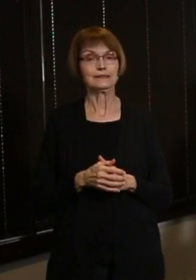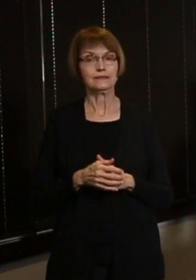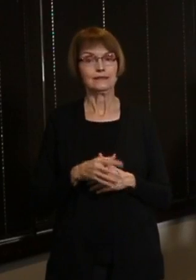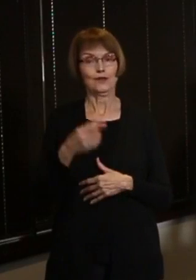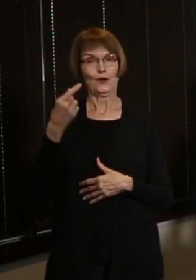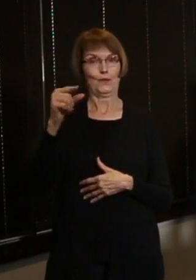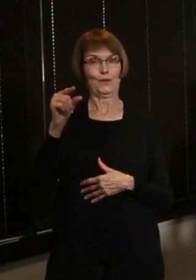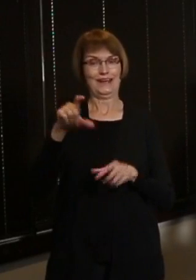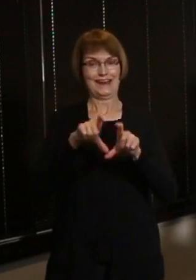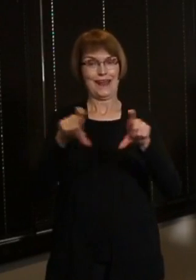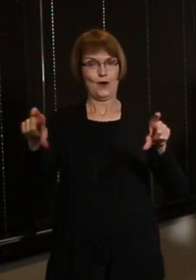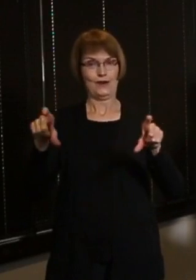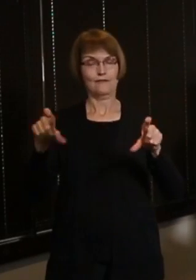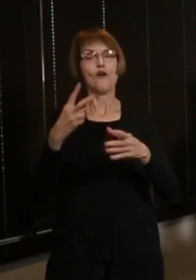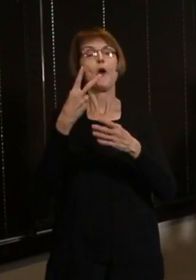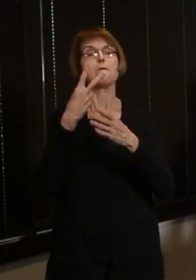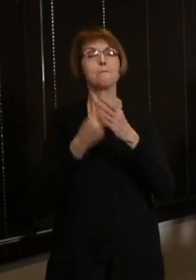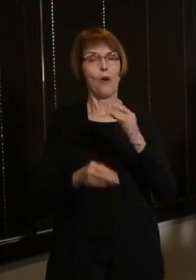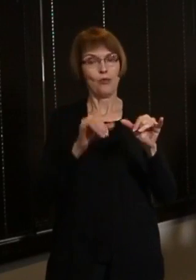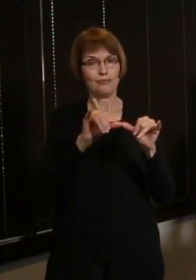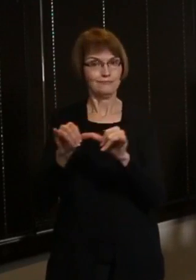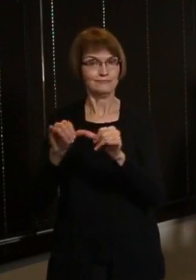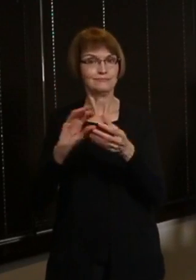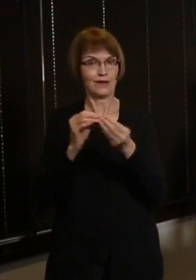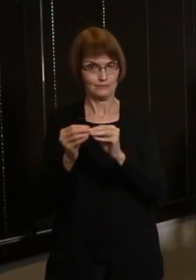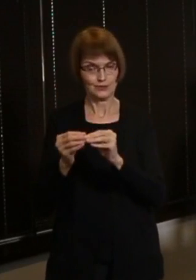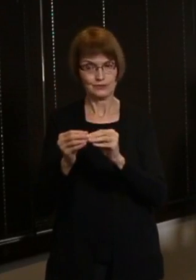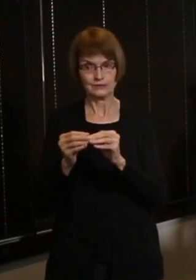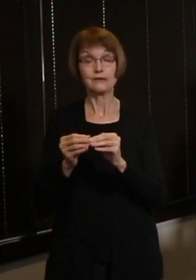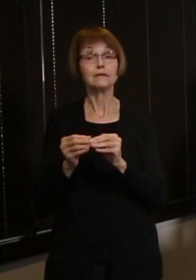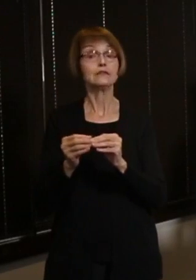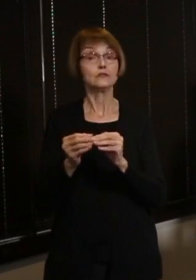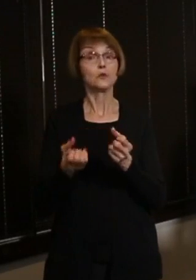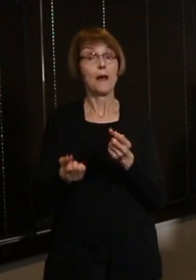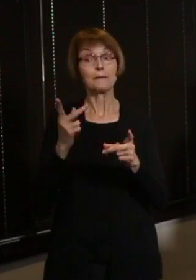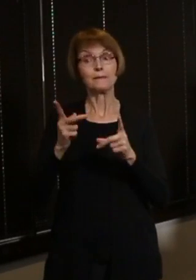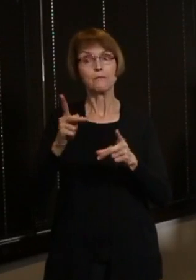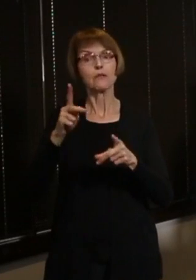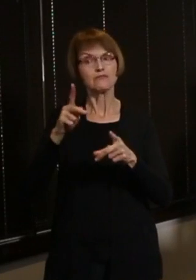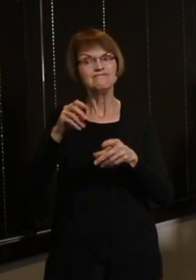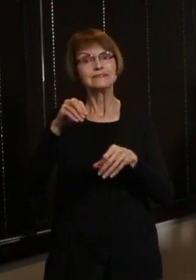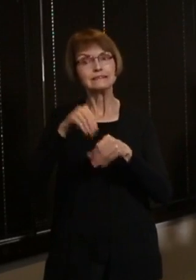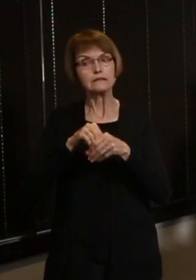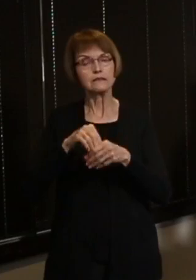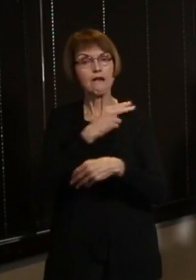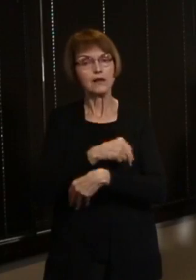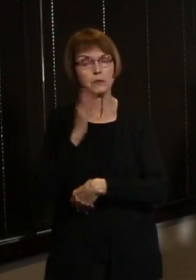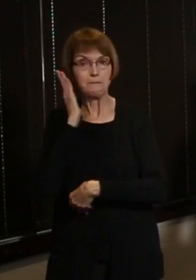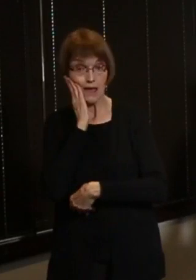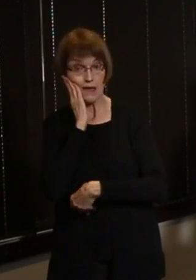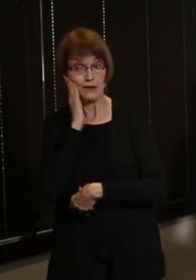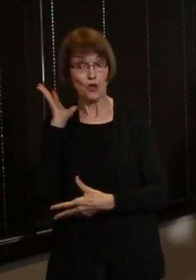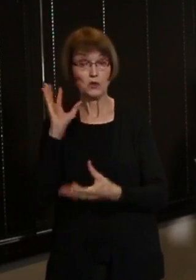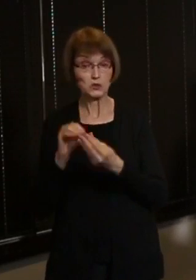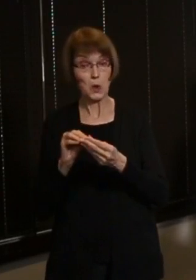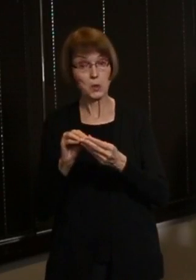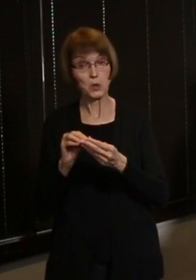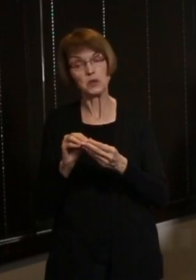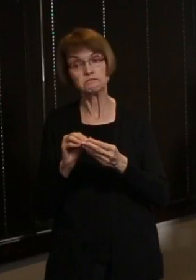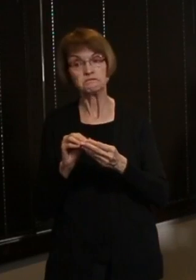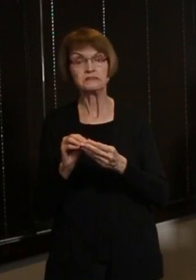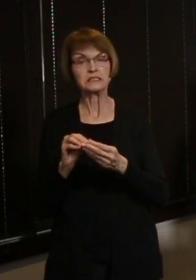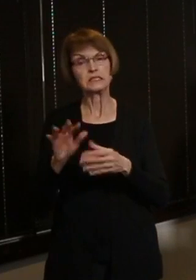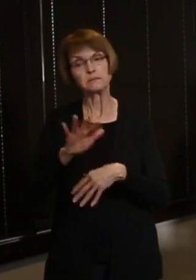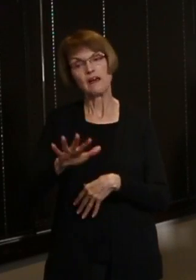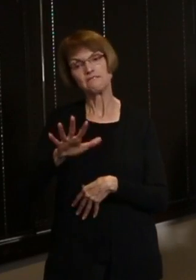the green area for both of these metrics, which are occupancy metrics, both in total, which is down to around 5%